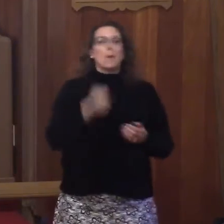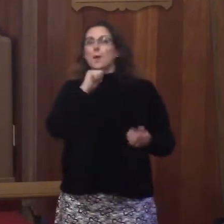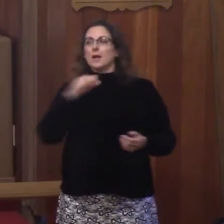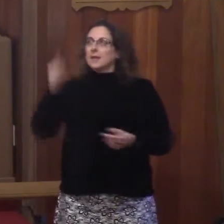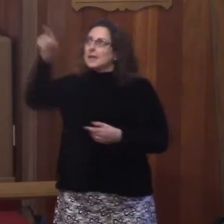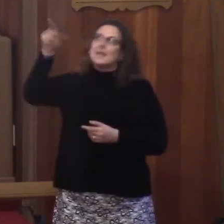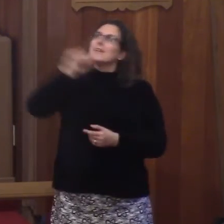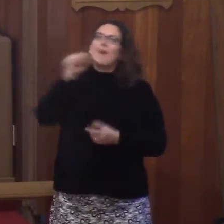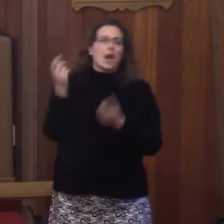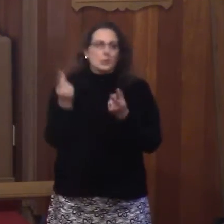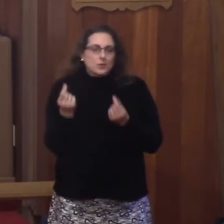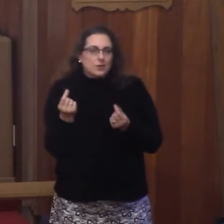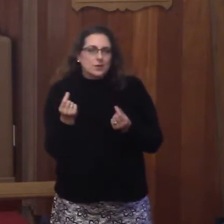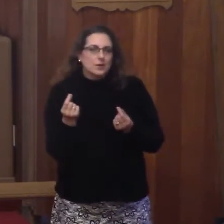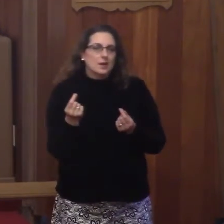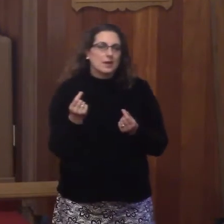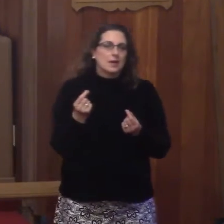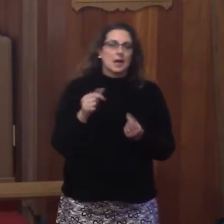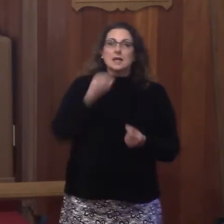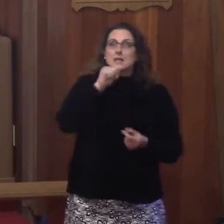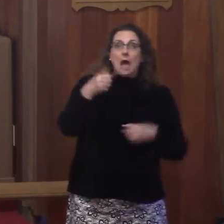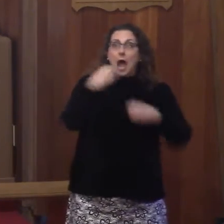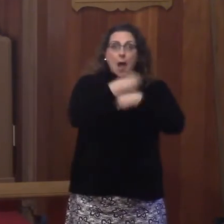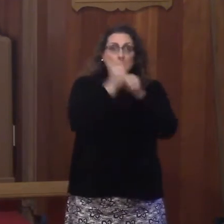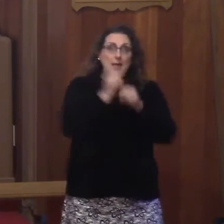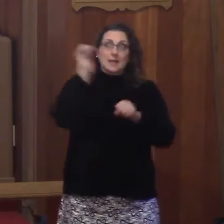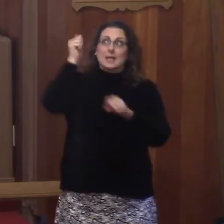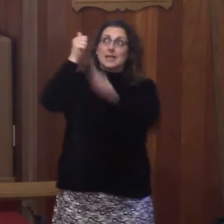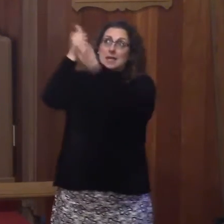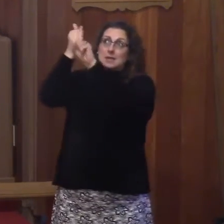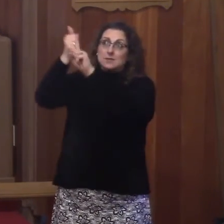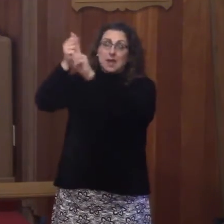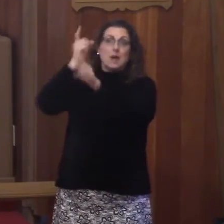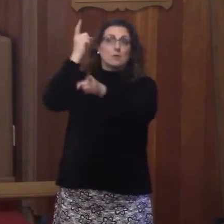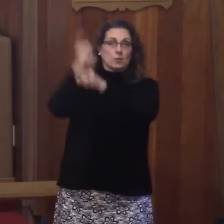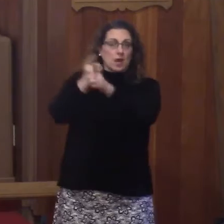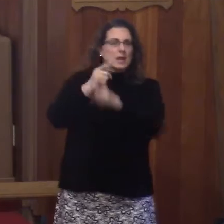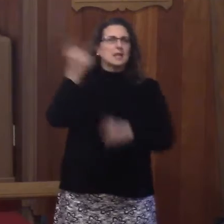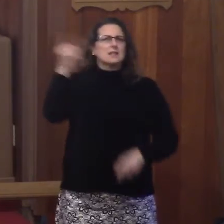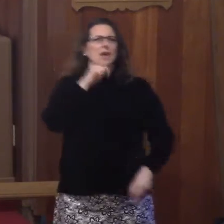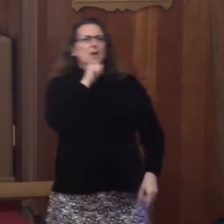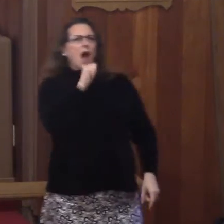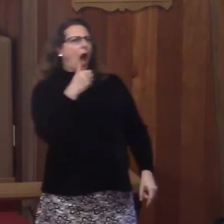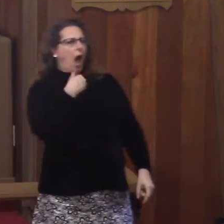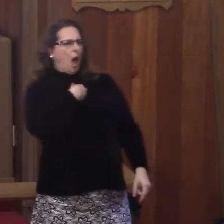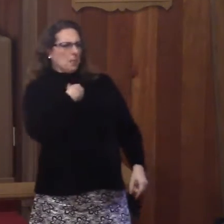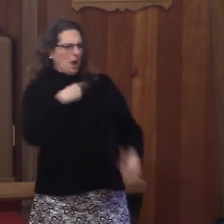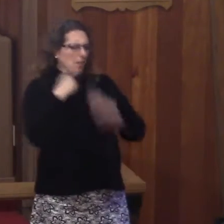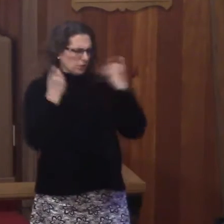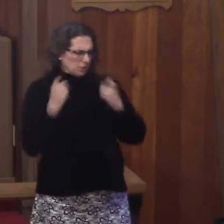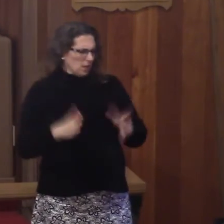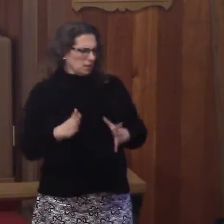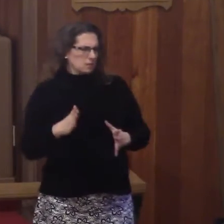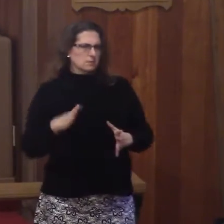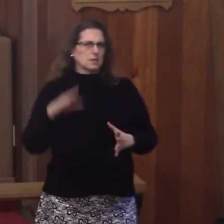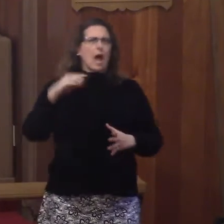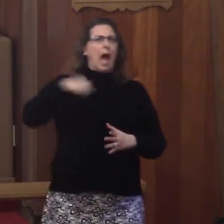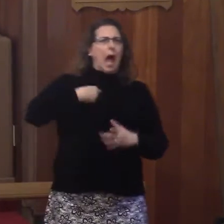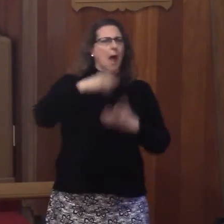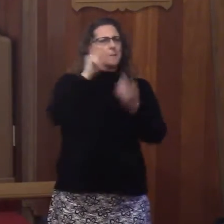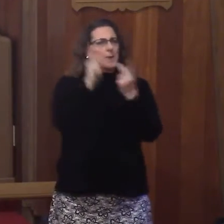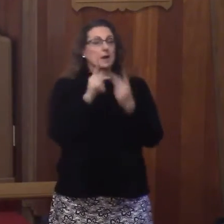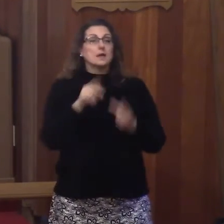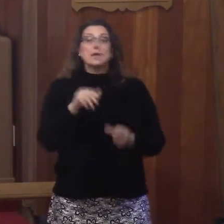didn't do that. Instead of justifying himself and saying, No, it is not I. I am not the sinner. I am the sinless.